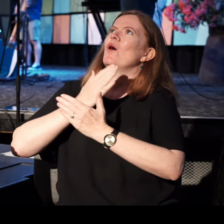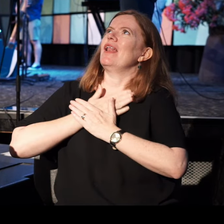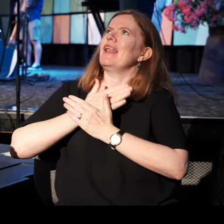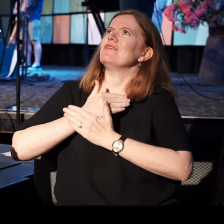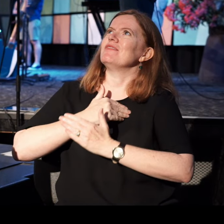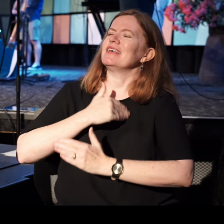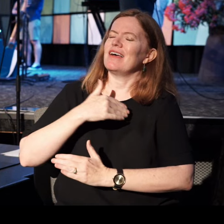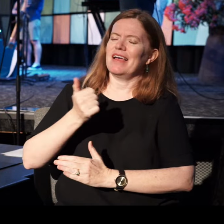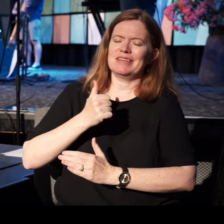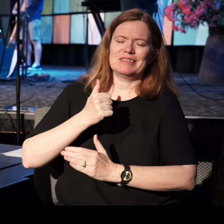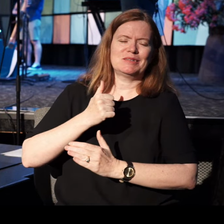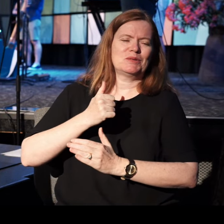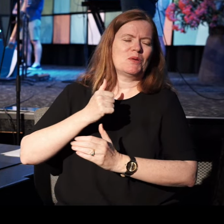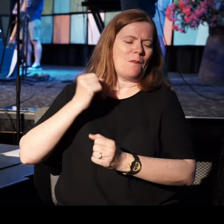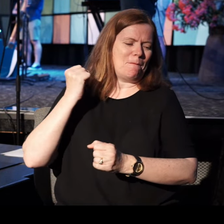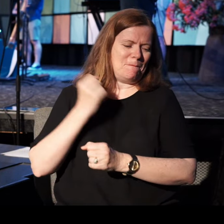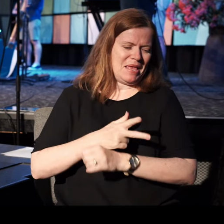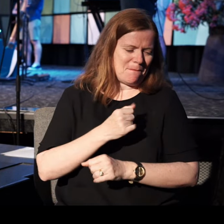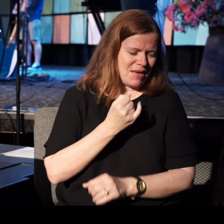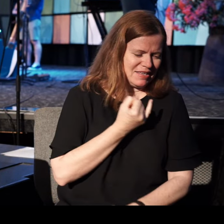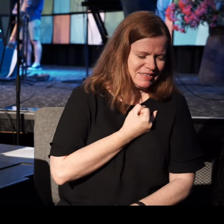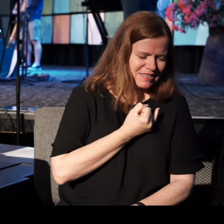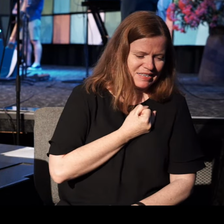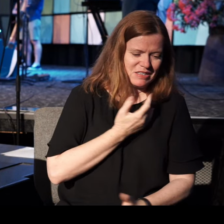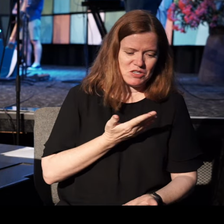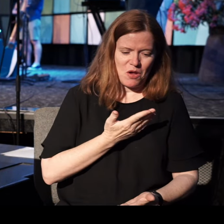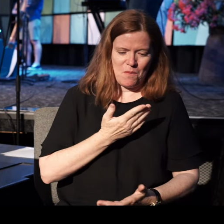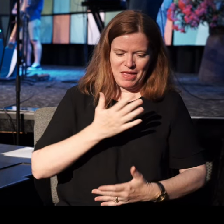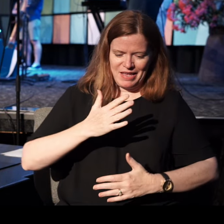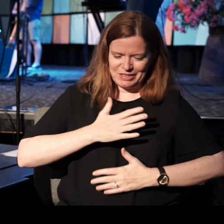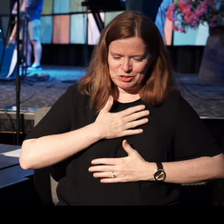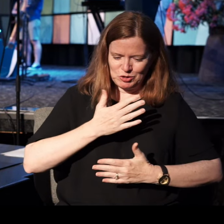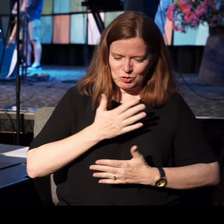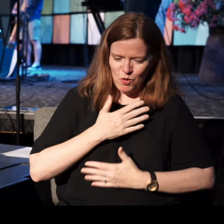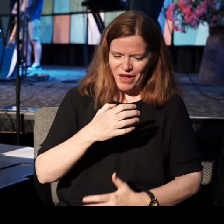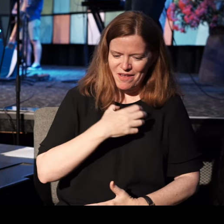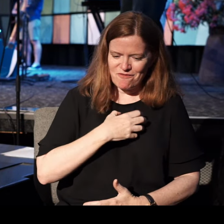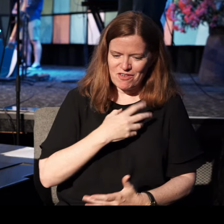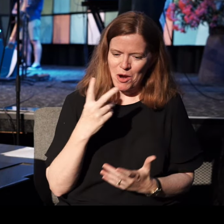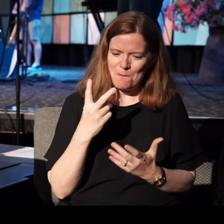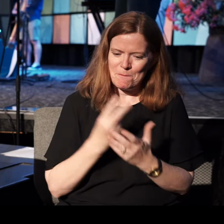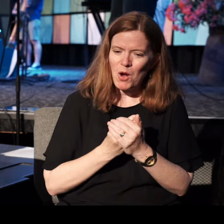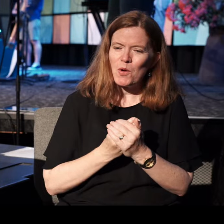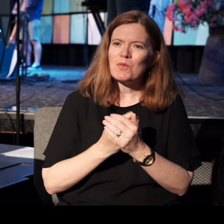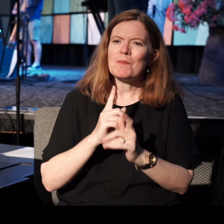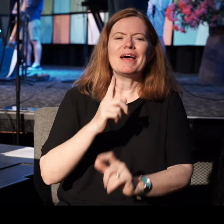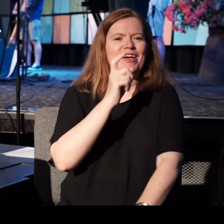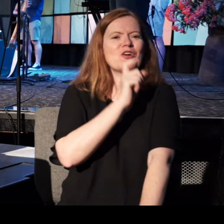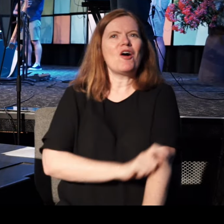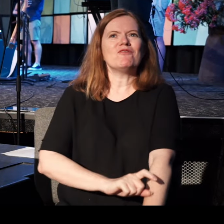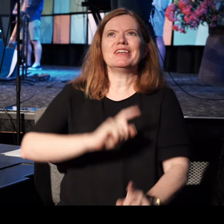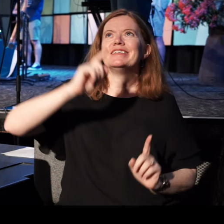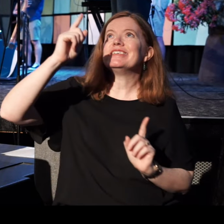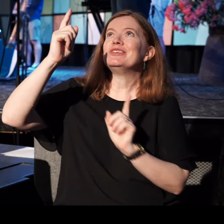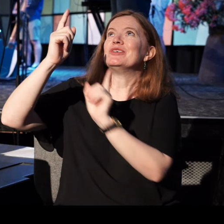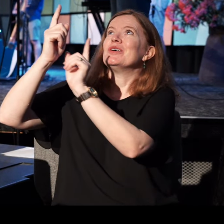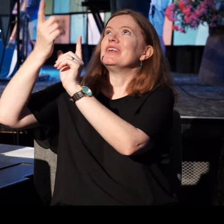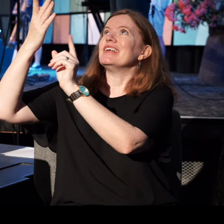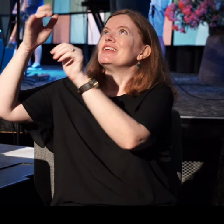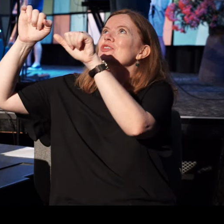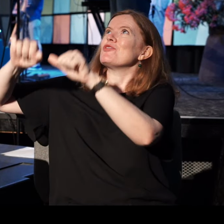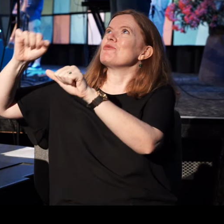the joy. So I come full of joy and awesome fear, yet with confidence draw near